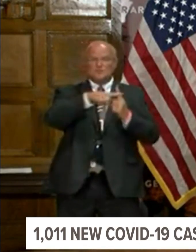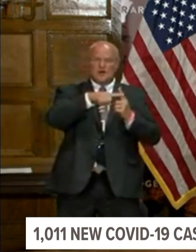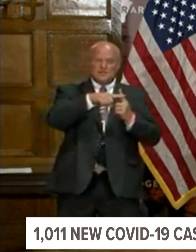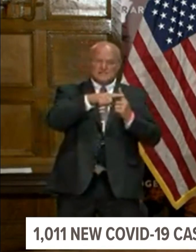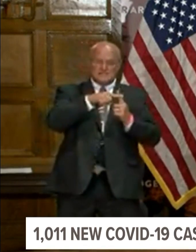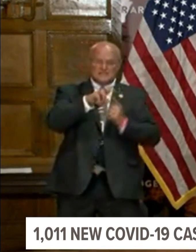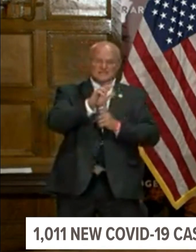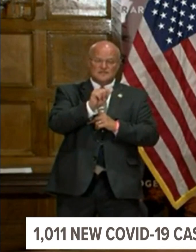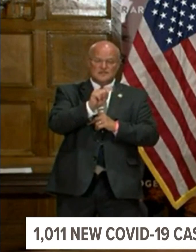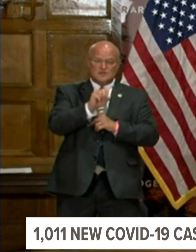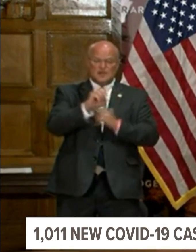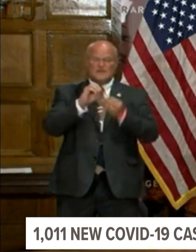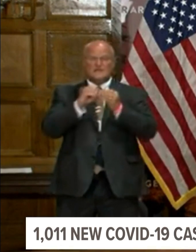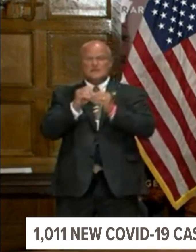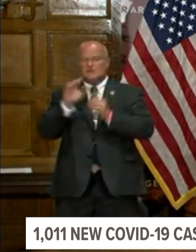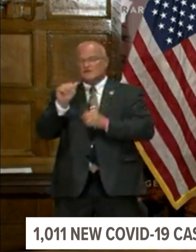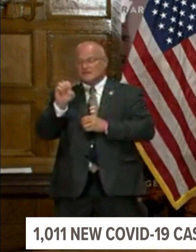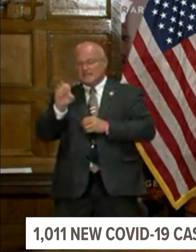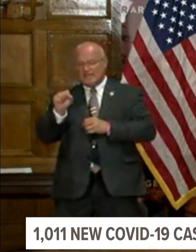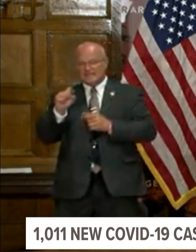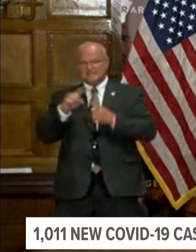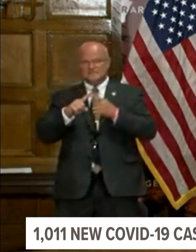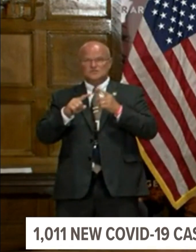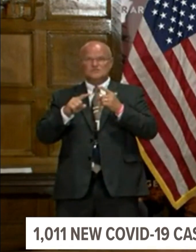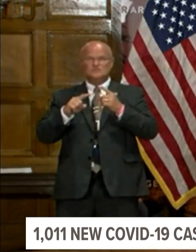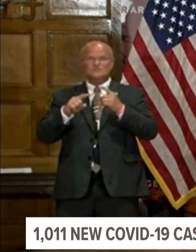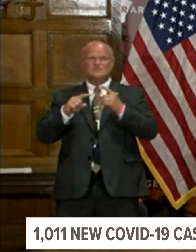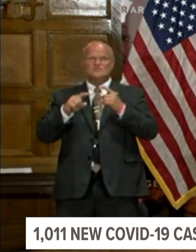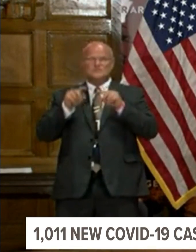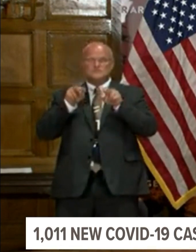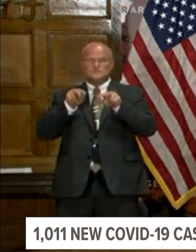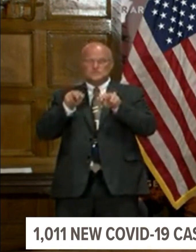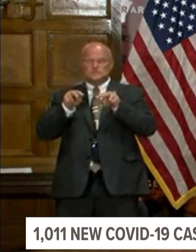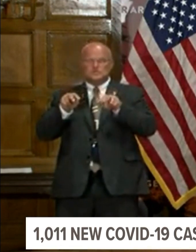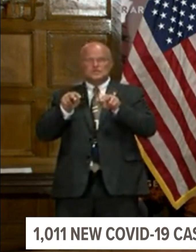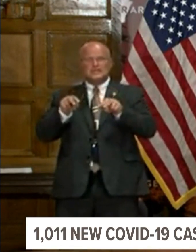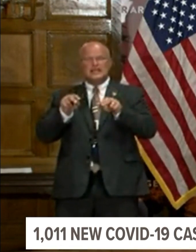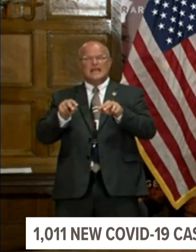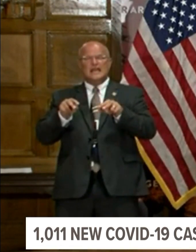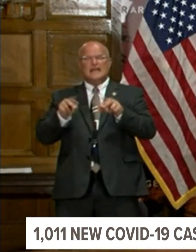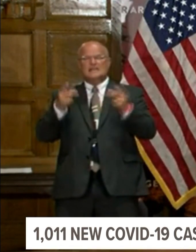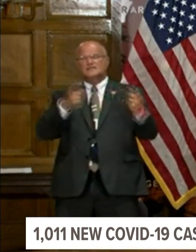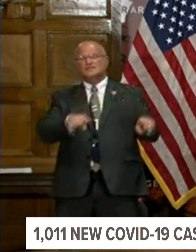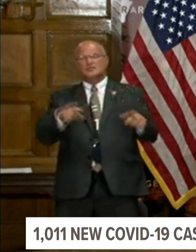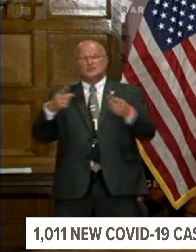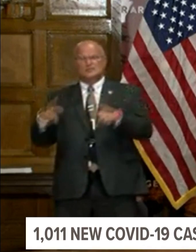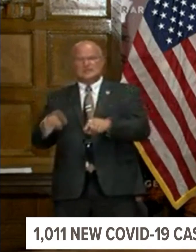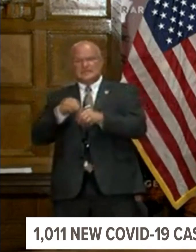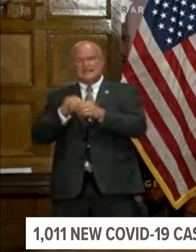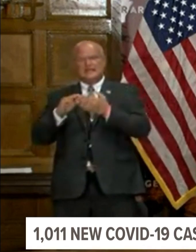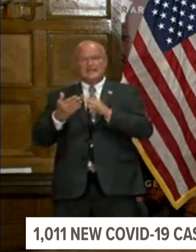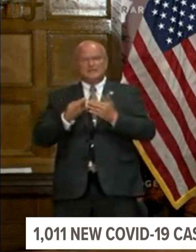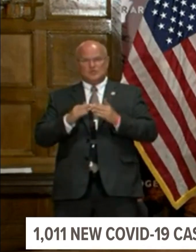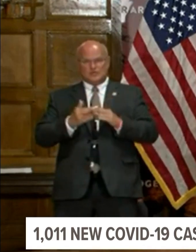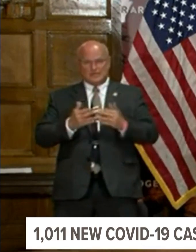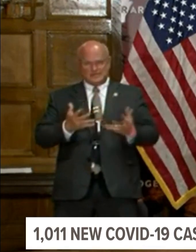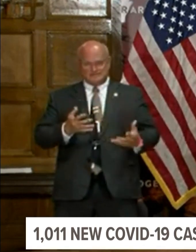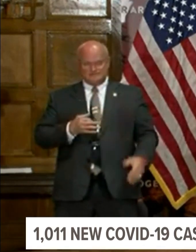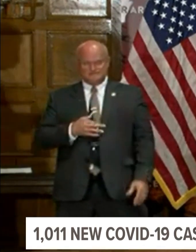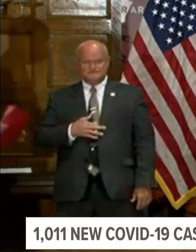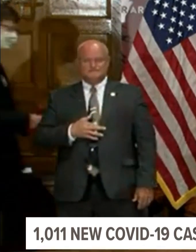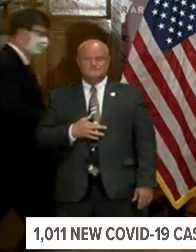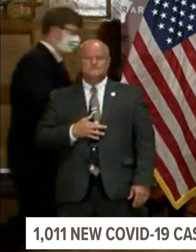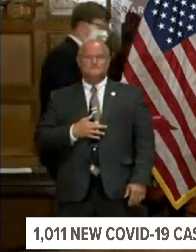positivity rate to the number of cases to a very granular look at the circumstances in that community.